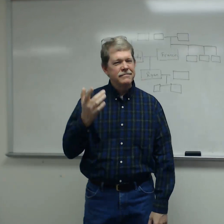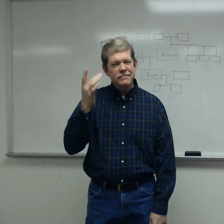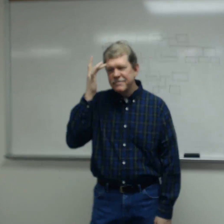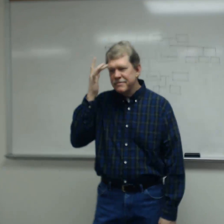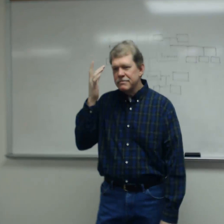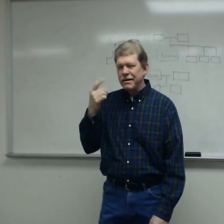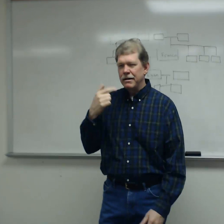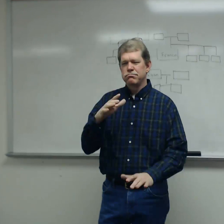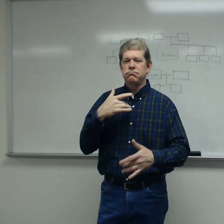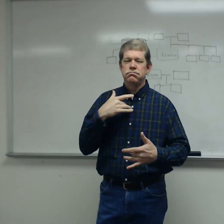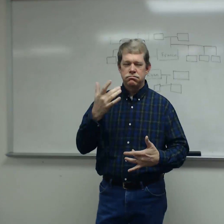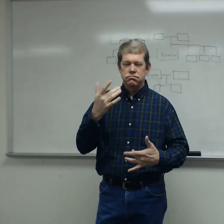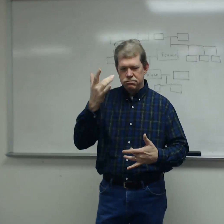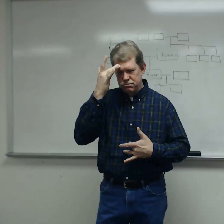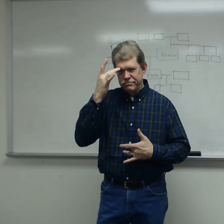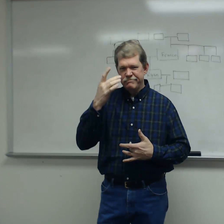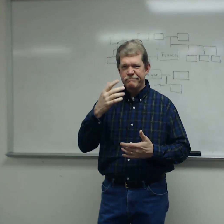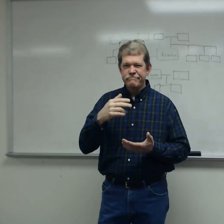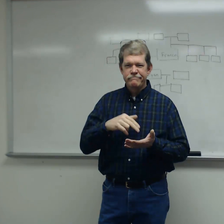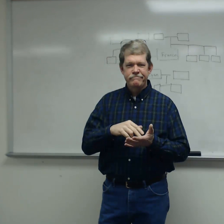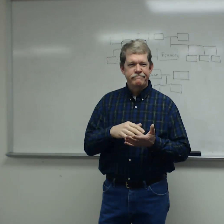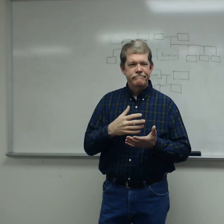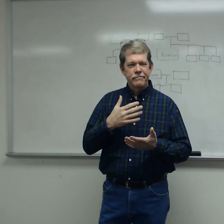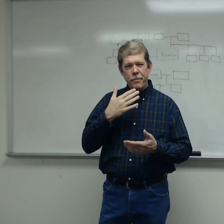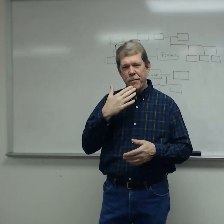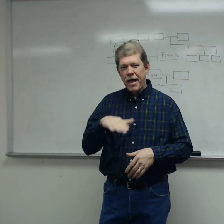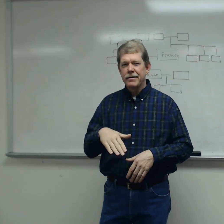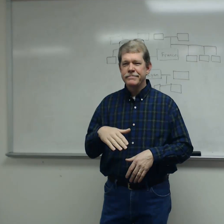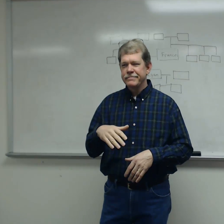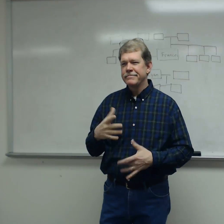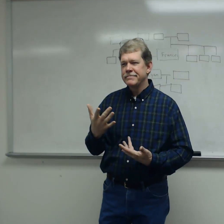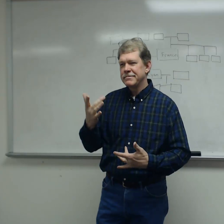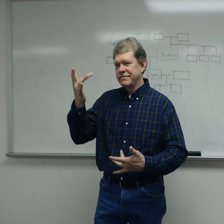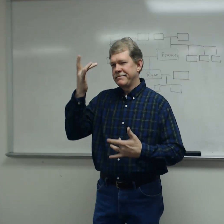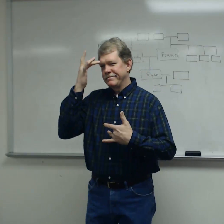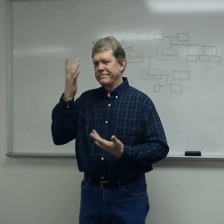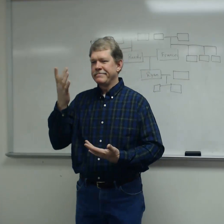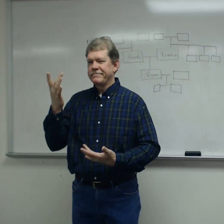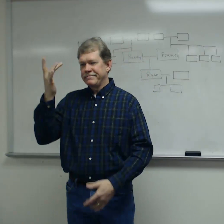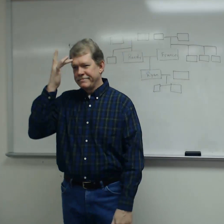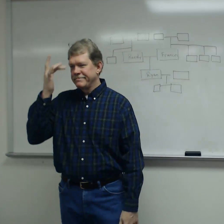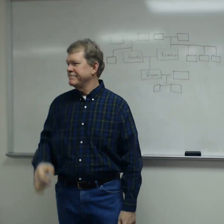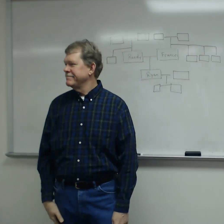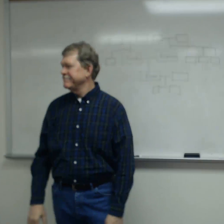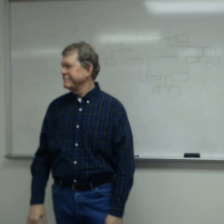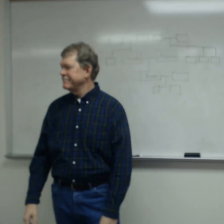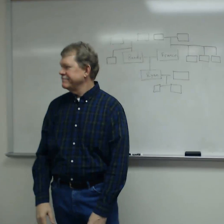going to go home. Or I am sick. Just really bad. Two hands is really